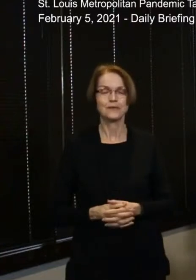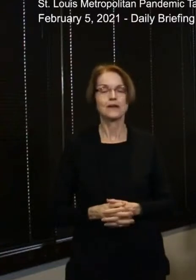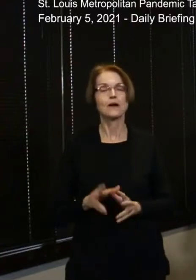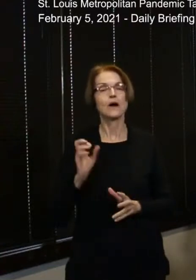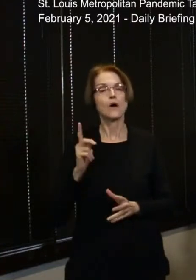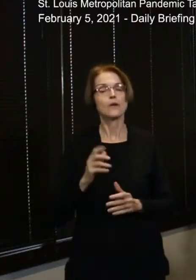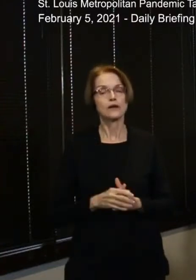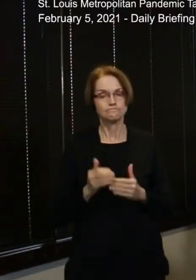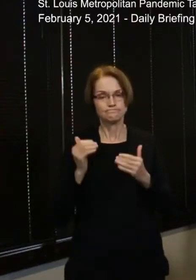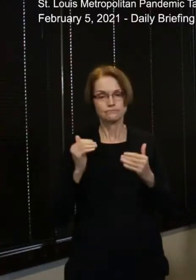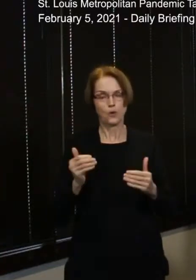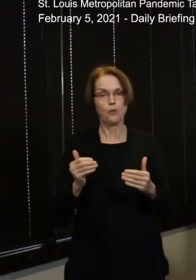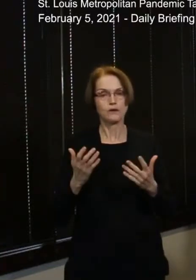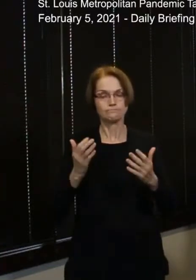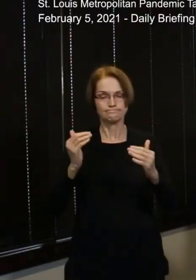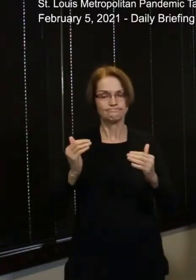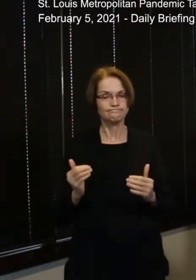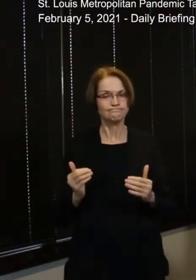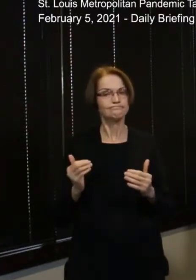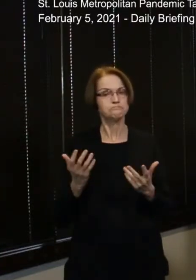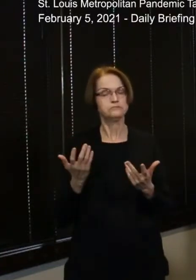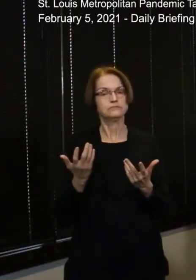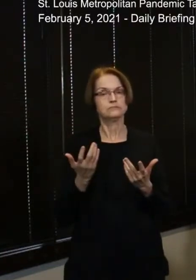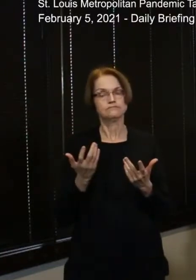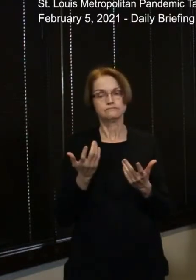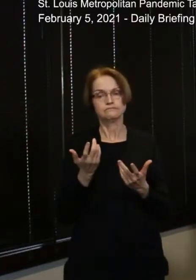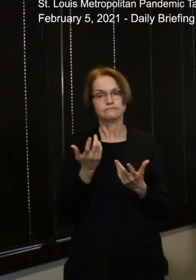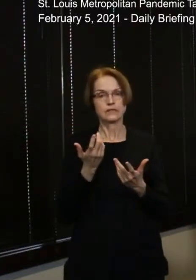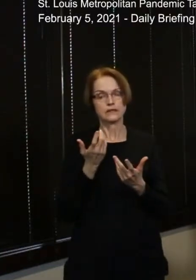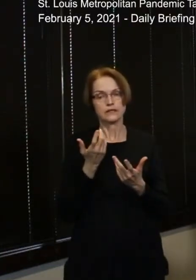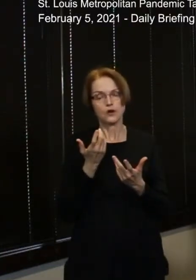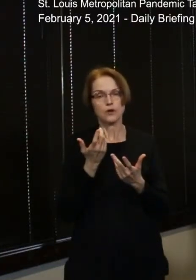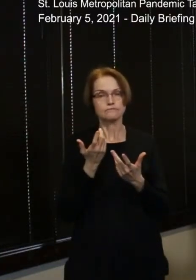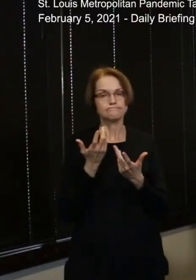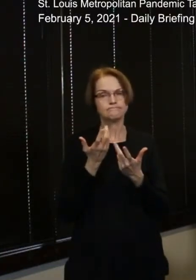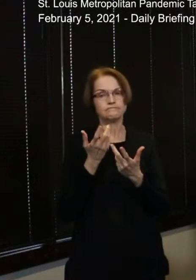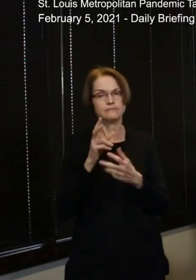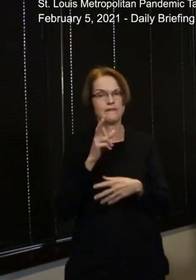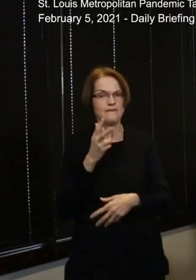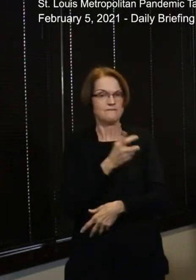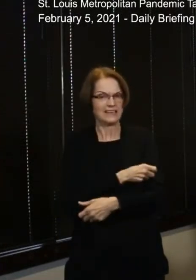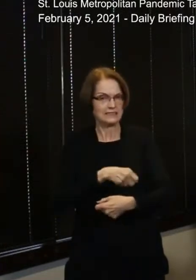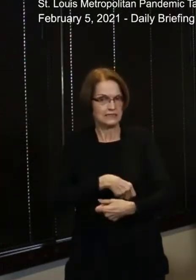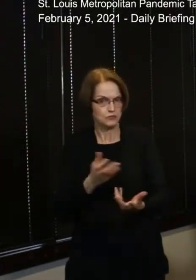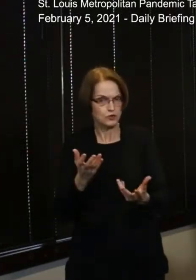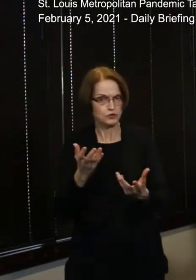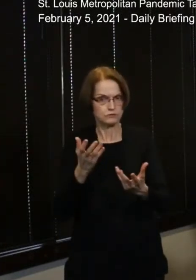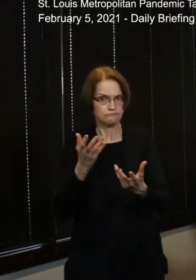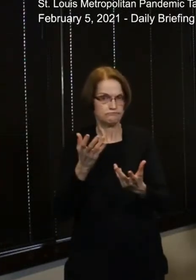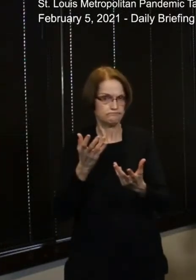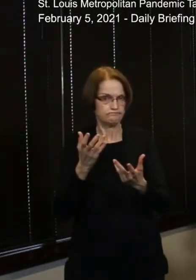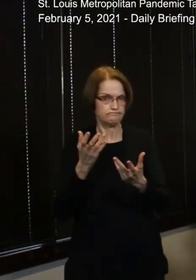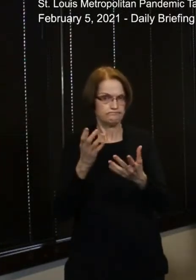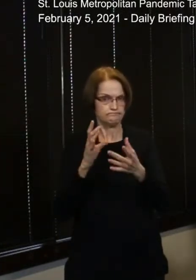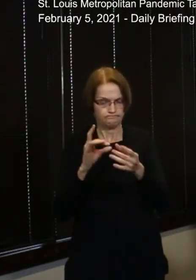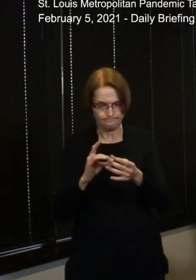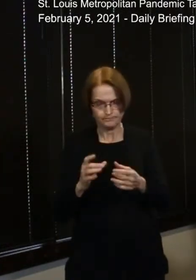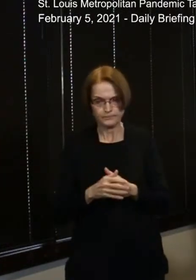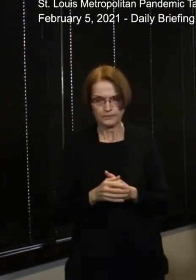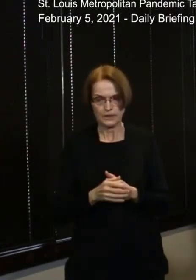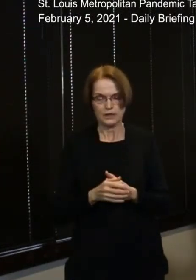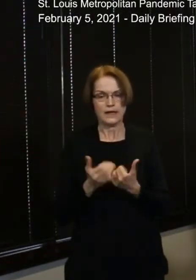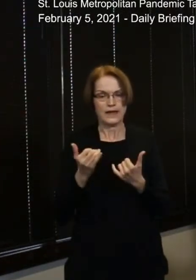Okay, we're going to go ahead and move on now to a little bit of information about vaccine distribution. So let me start with a